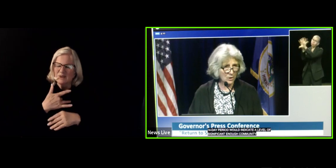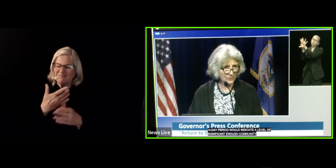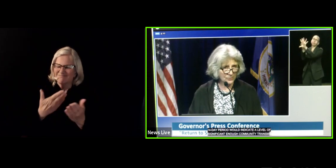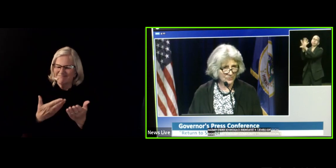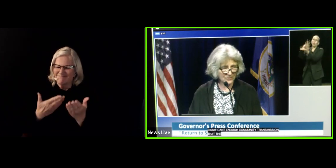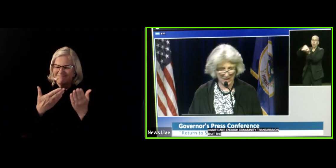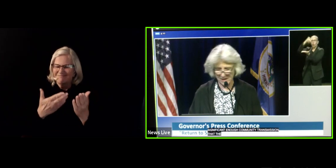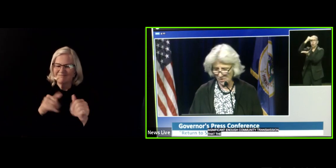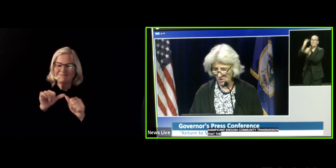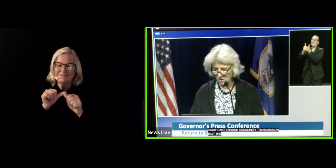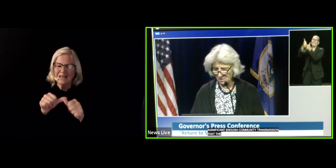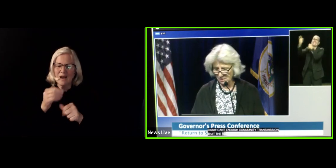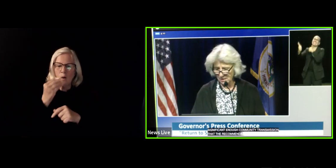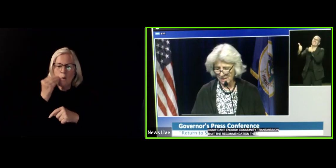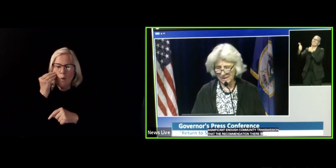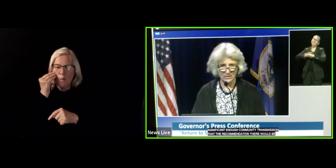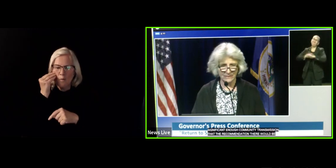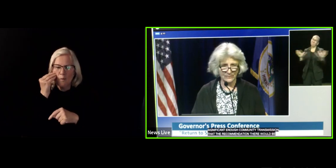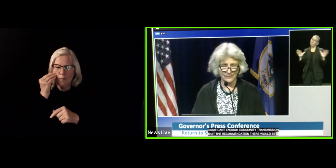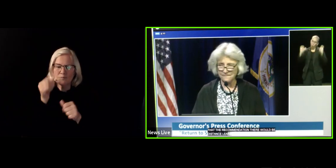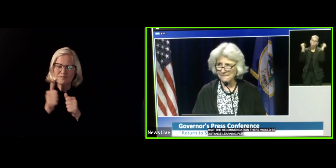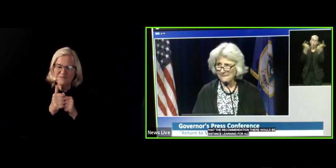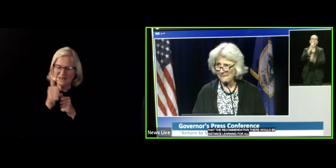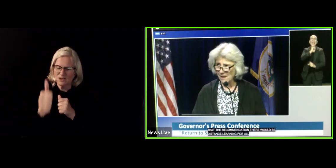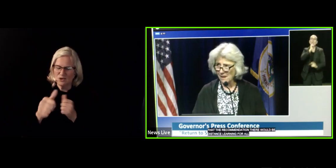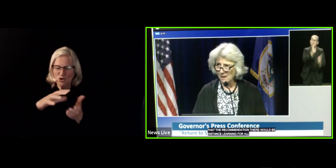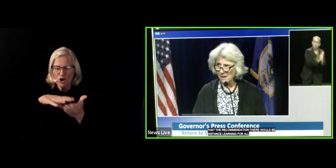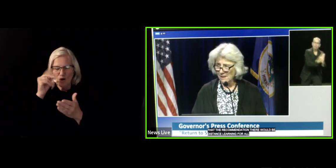all students at all age levels.